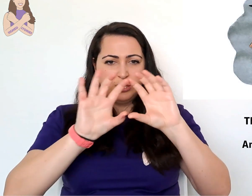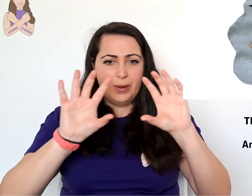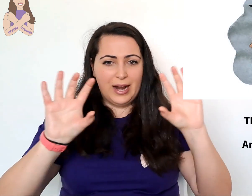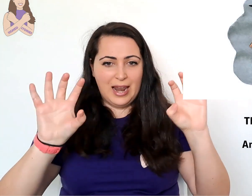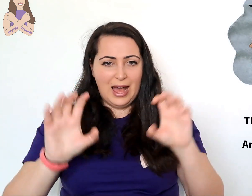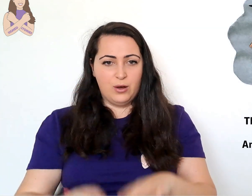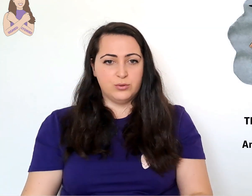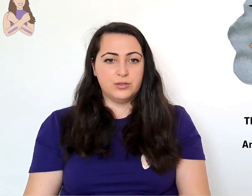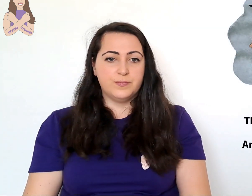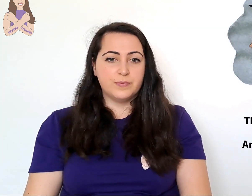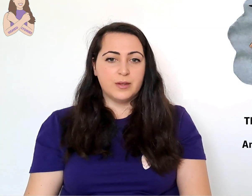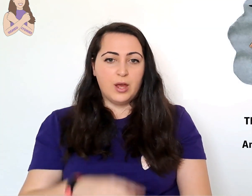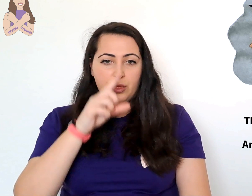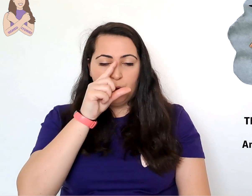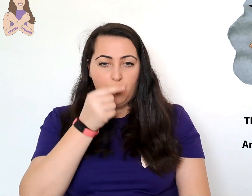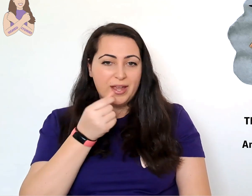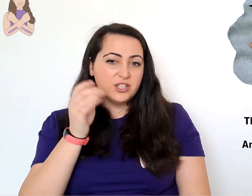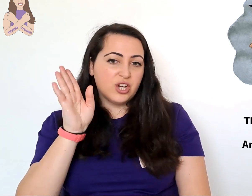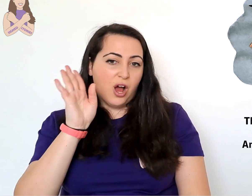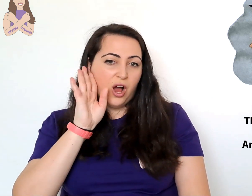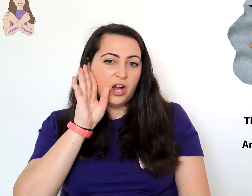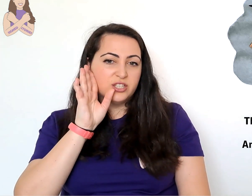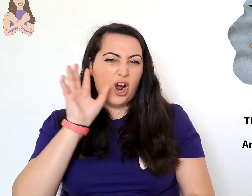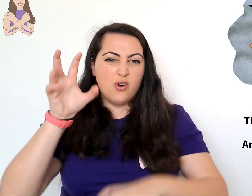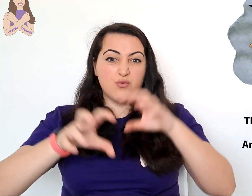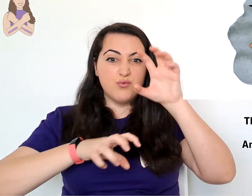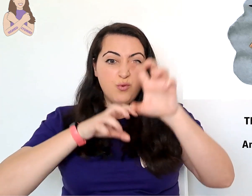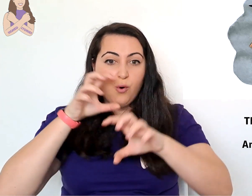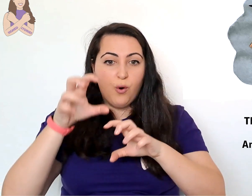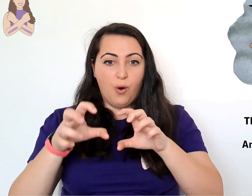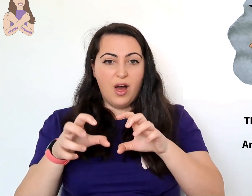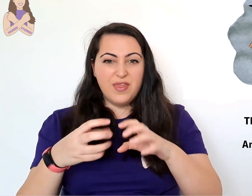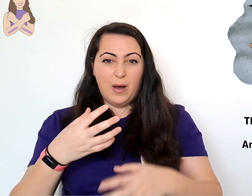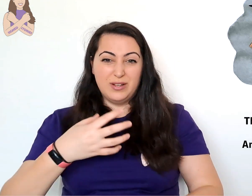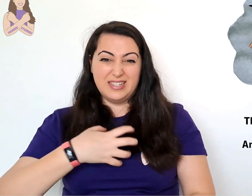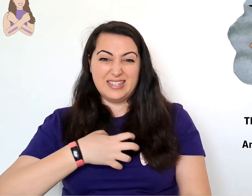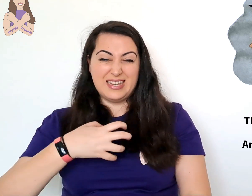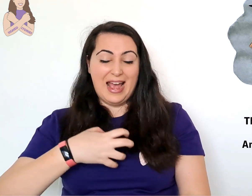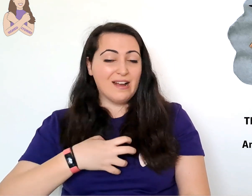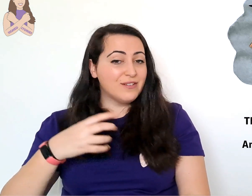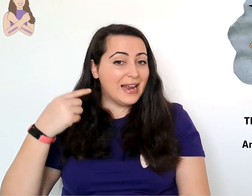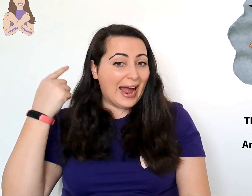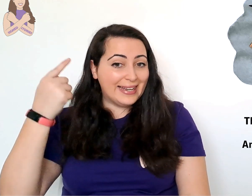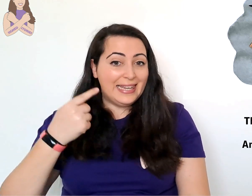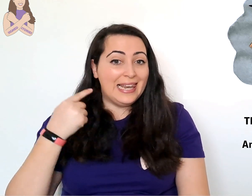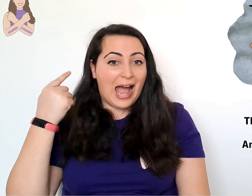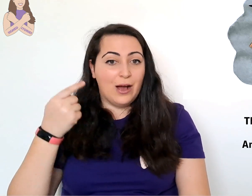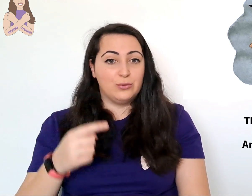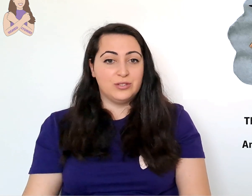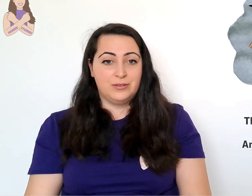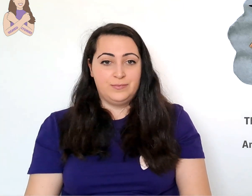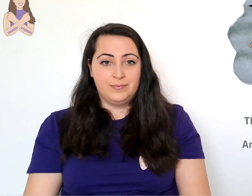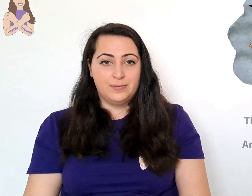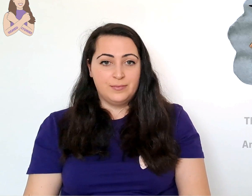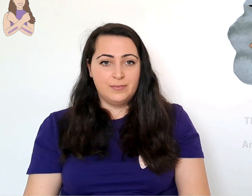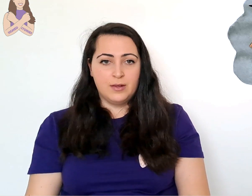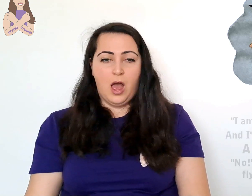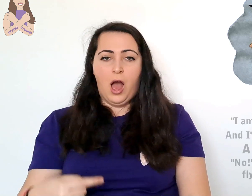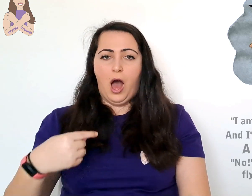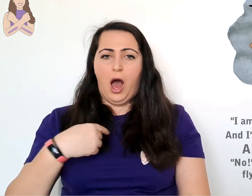a cloud. The witch heard a roar that was scary and loud.